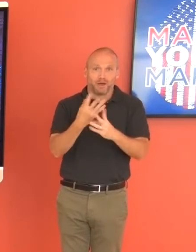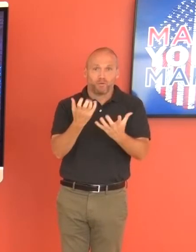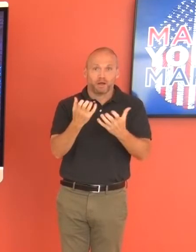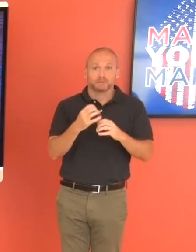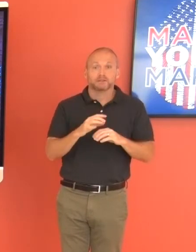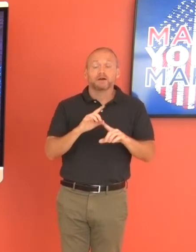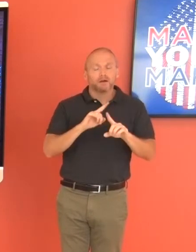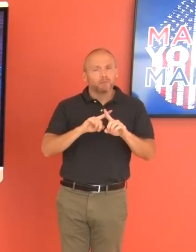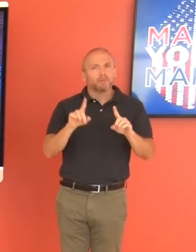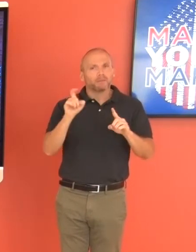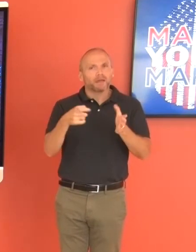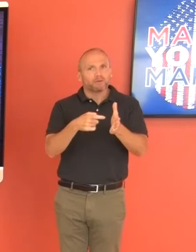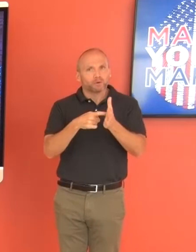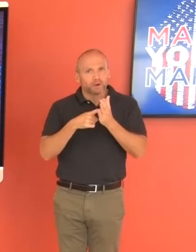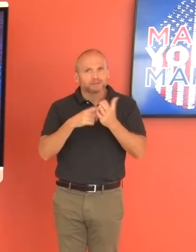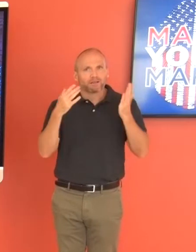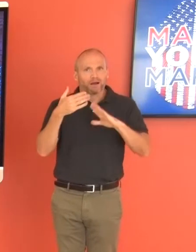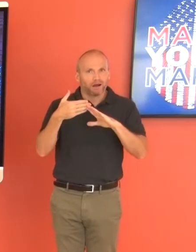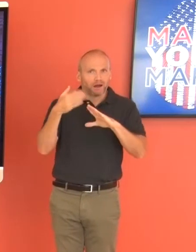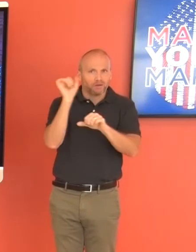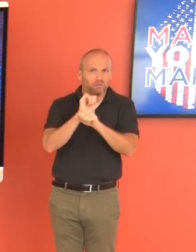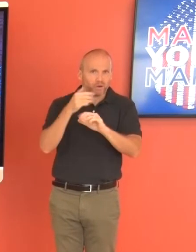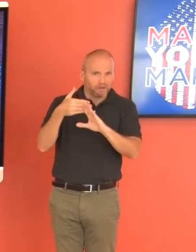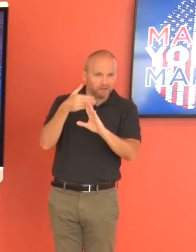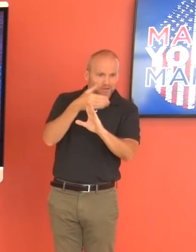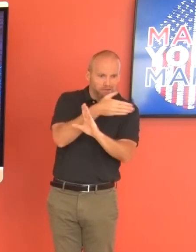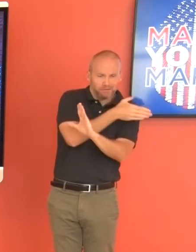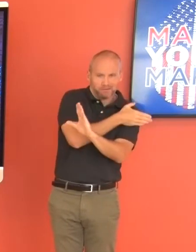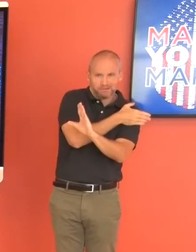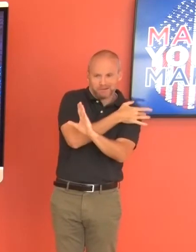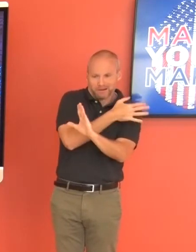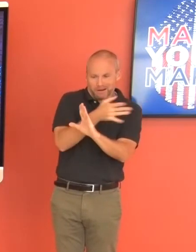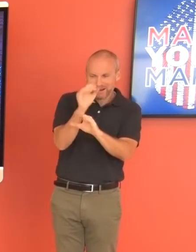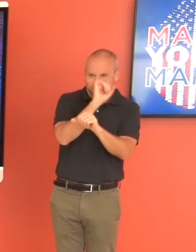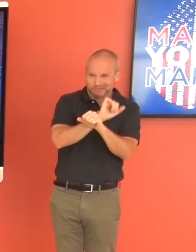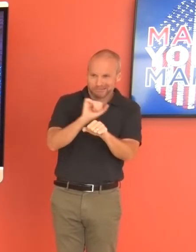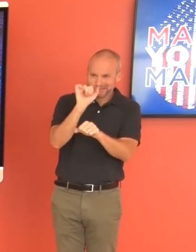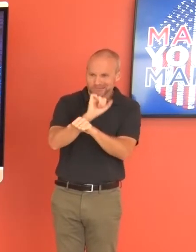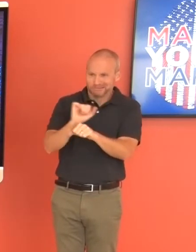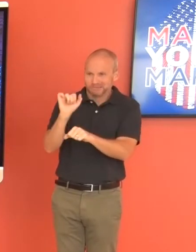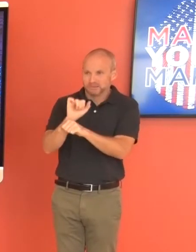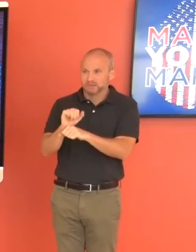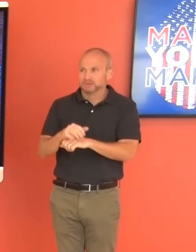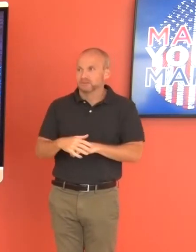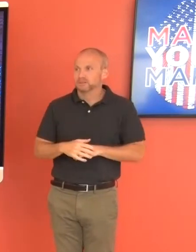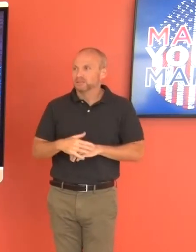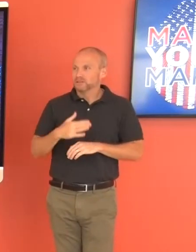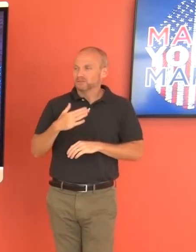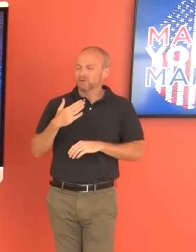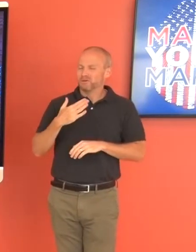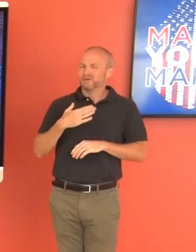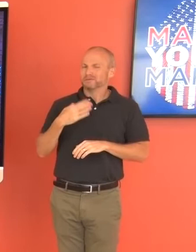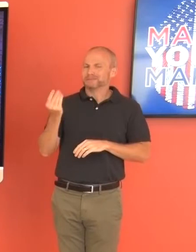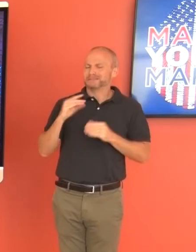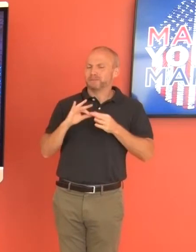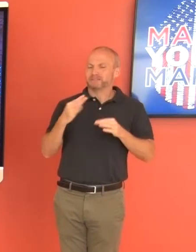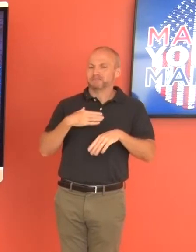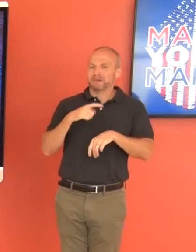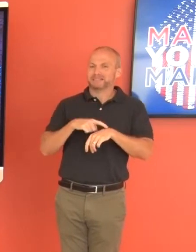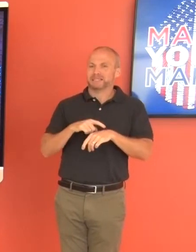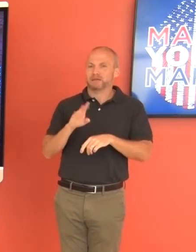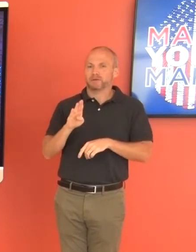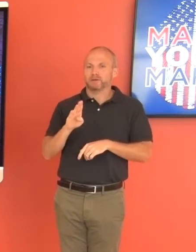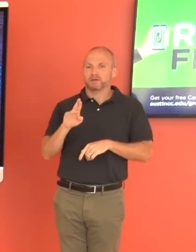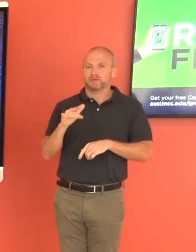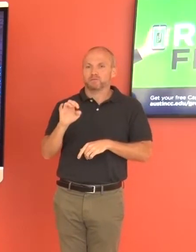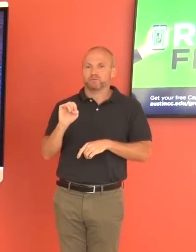there's a considerable amount of pre-work. So Dr. Rhodes mentioned my time at Bridgestone. Little fun fact, I mentioned my trip to